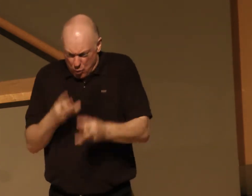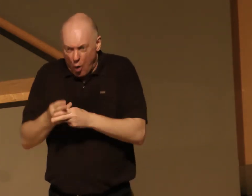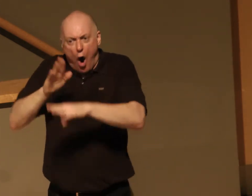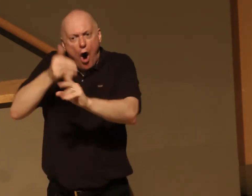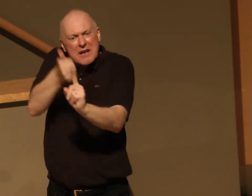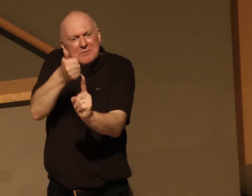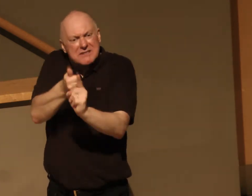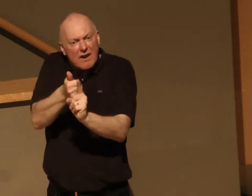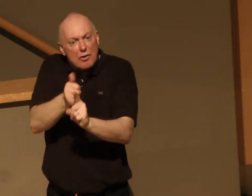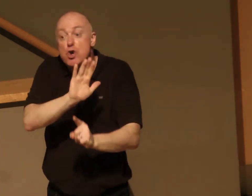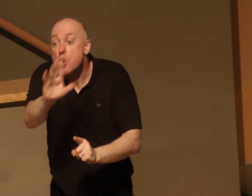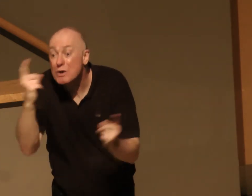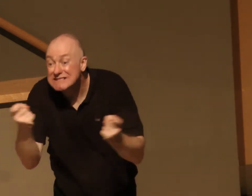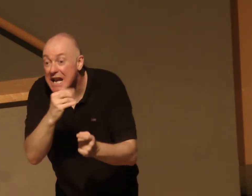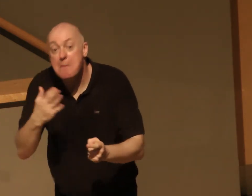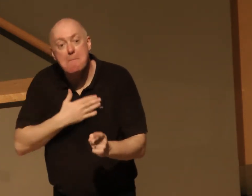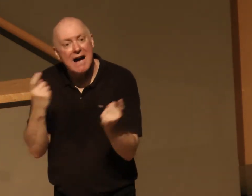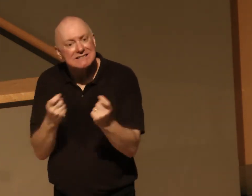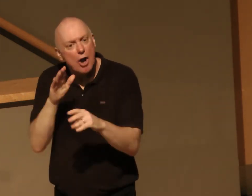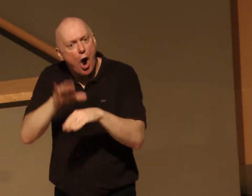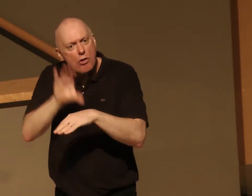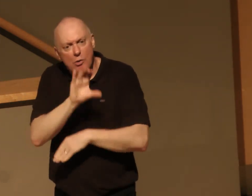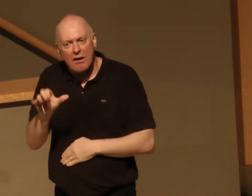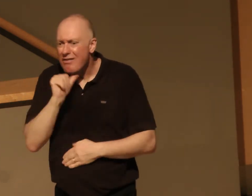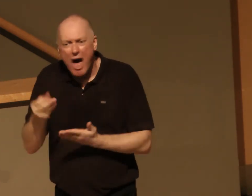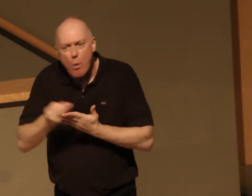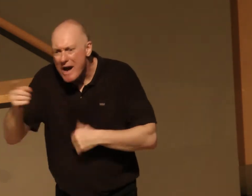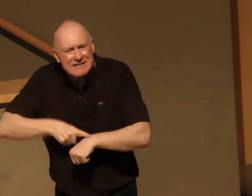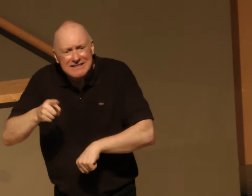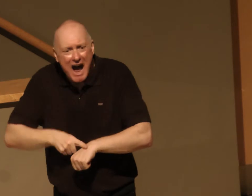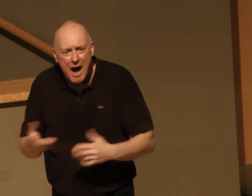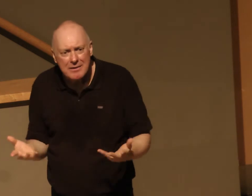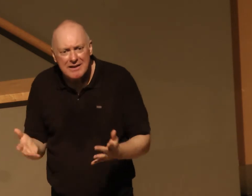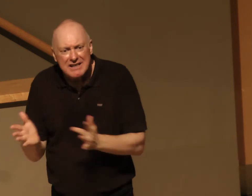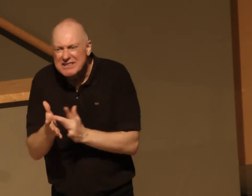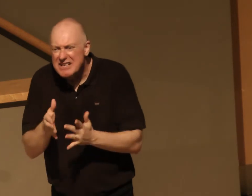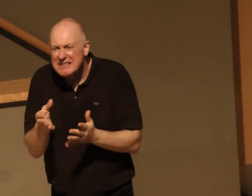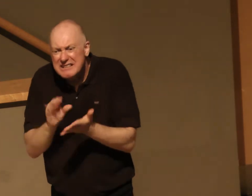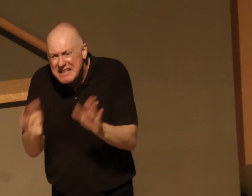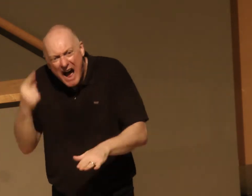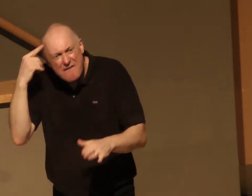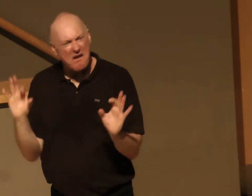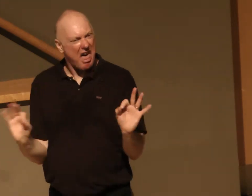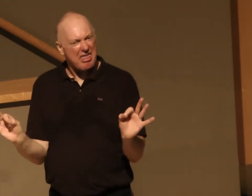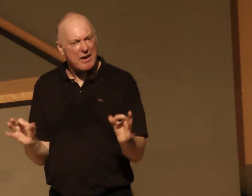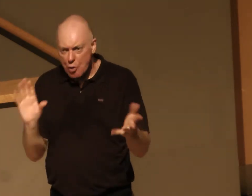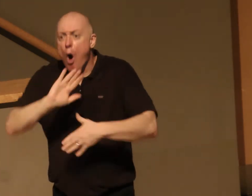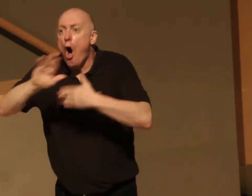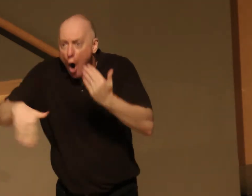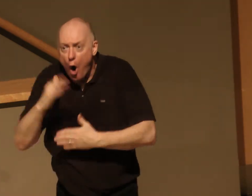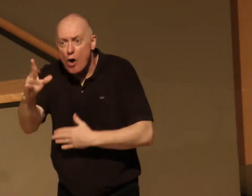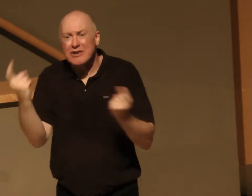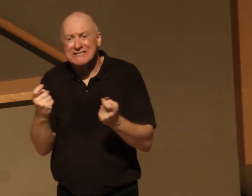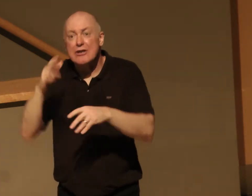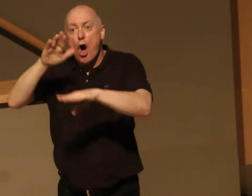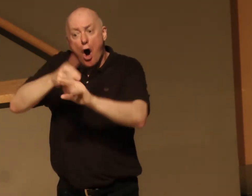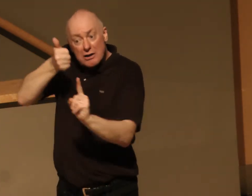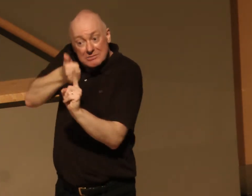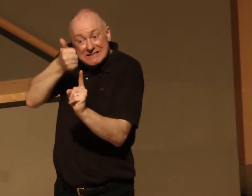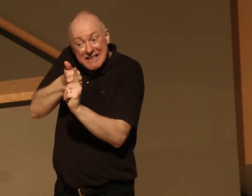that's yours and mine wasn't a waste of time wasn't a futile death he died on the cross and he said all of your sins I put upon myself if you would admit